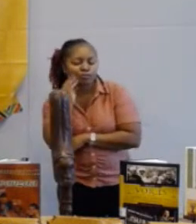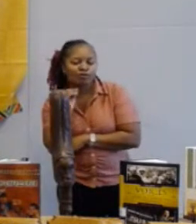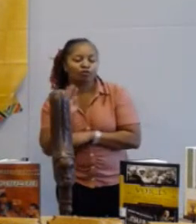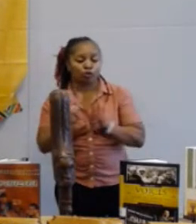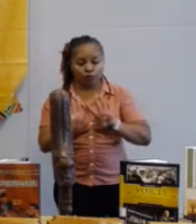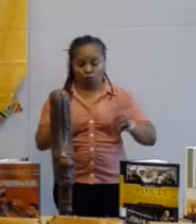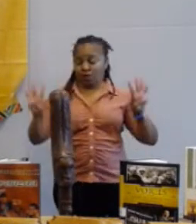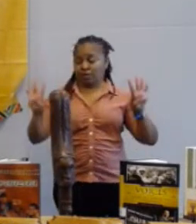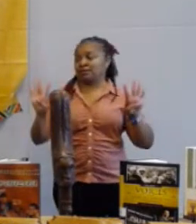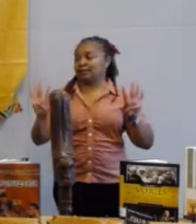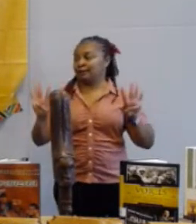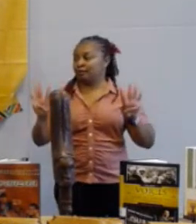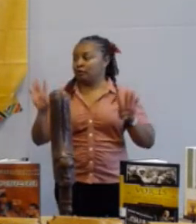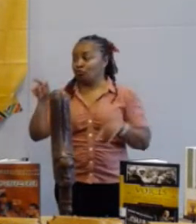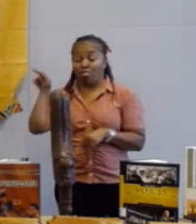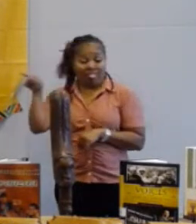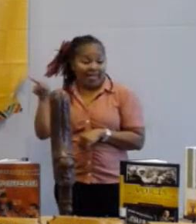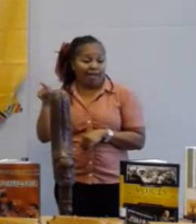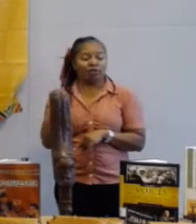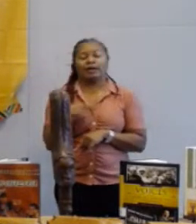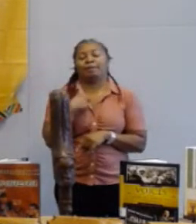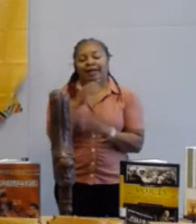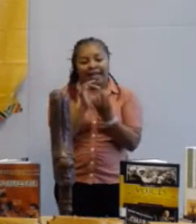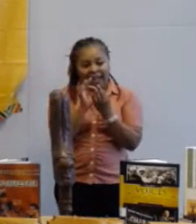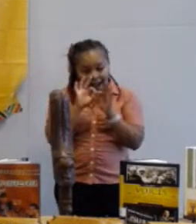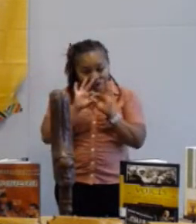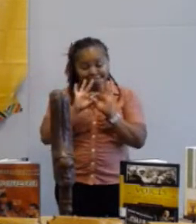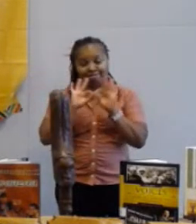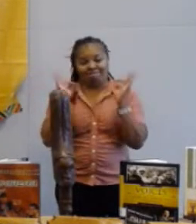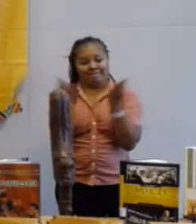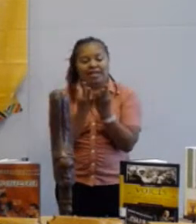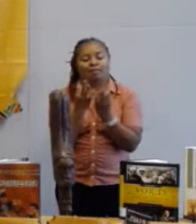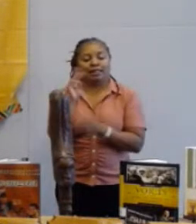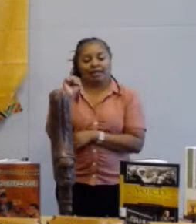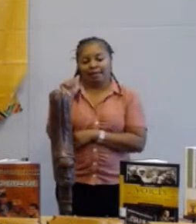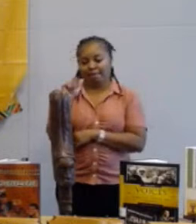Kwanzaa. So this will be a family mat. You only make one of these per family.